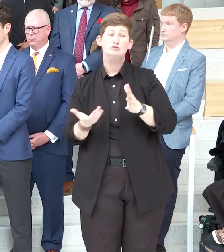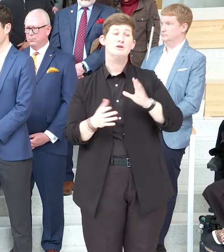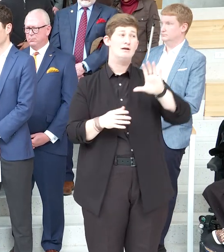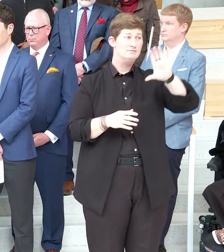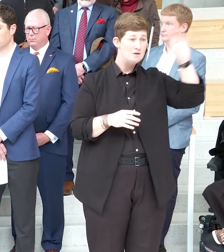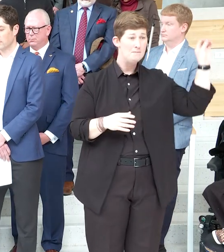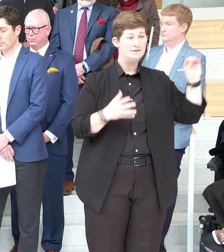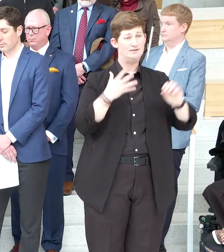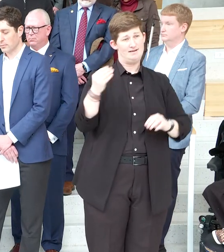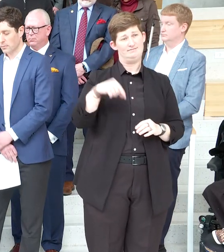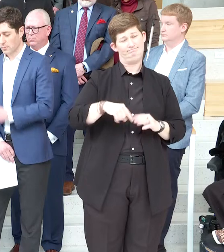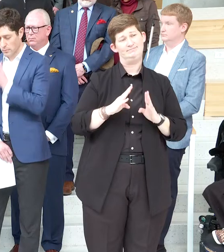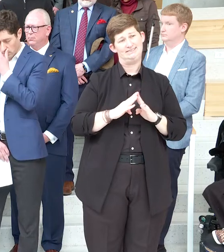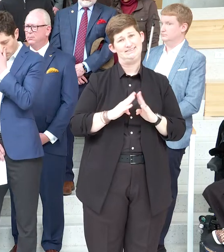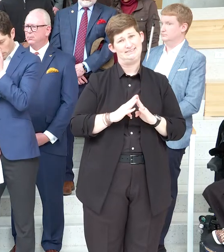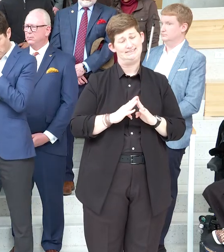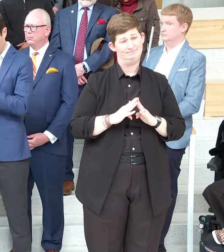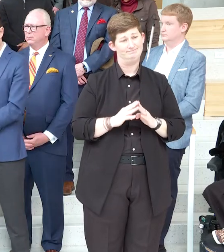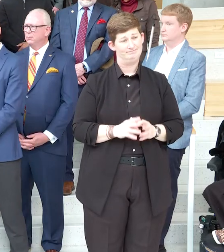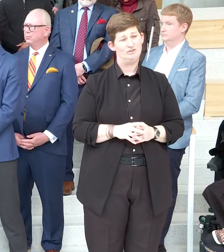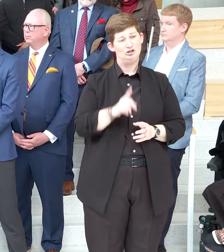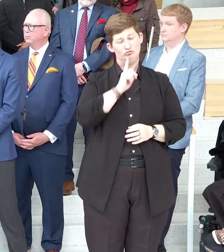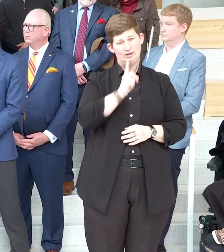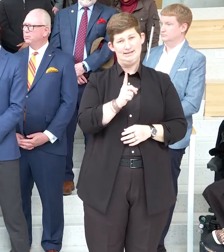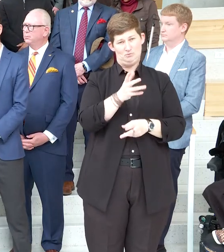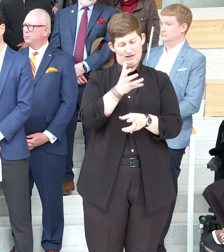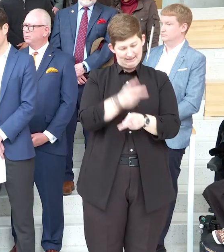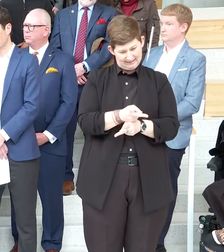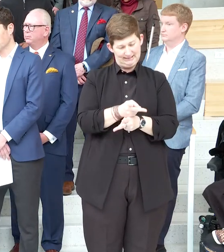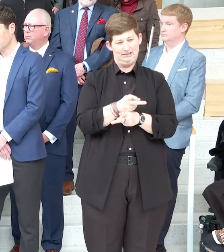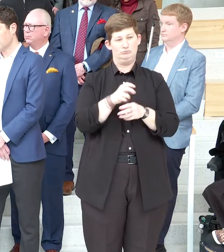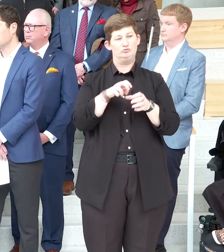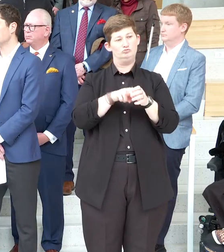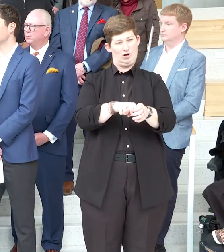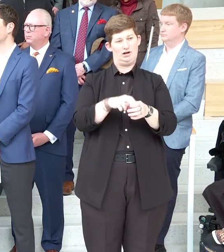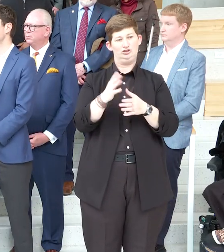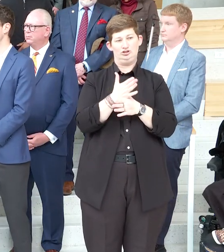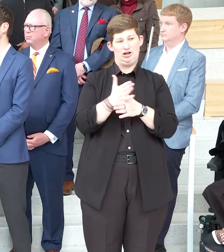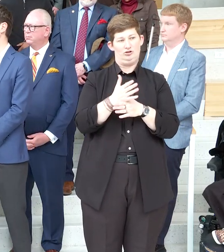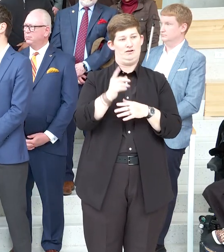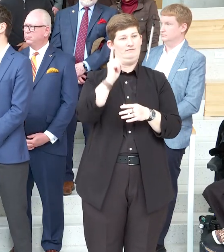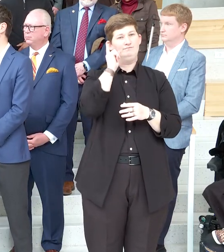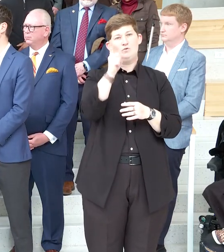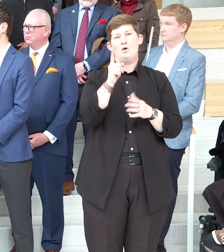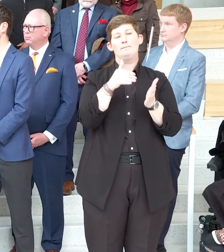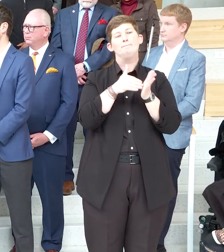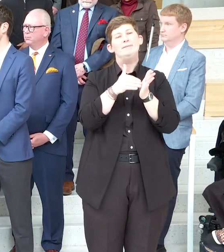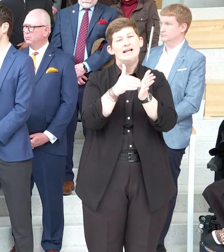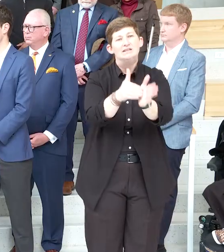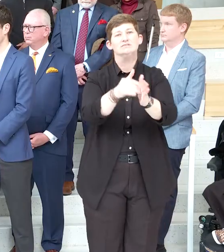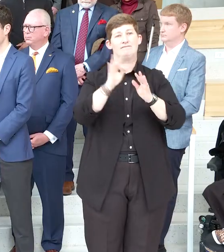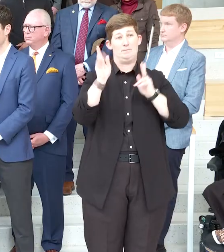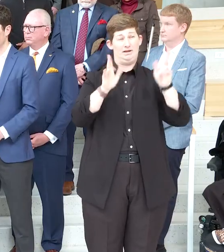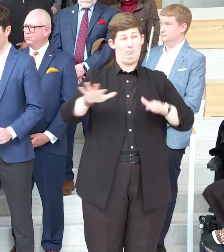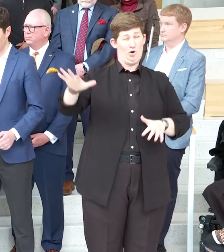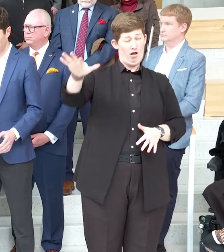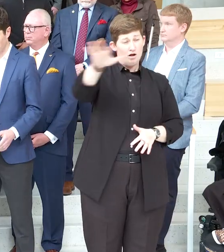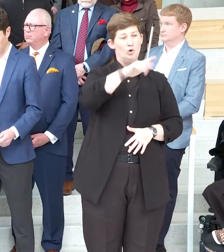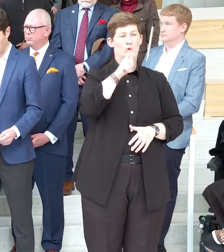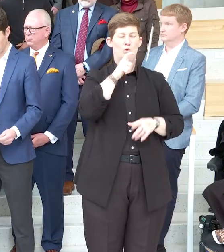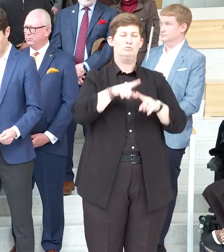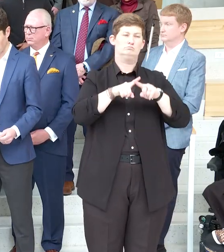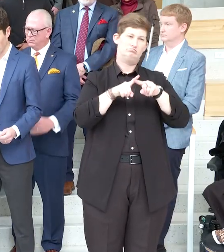communities to keep rideshare services available for the millions of residents and visitors who fly to and from MSP every